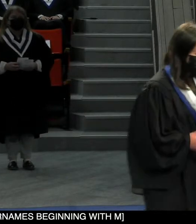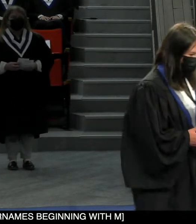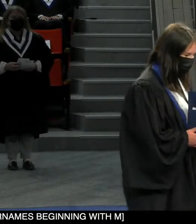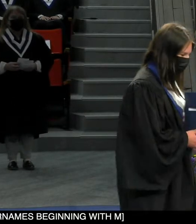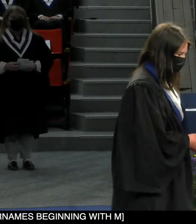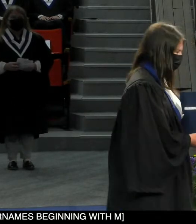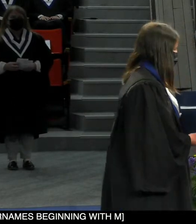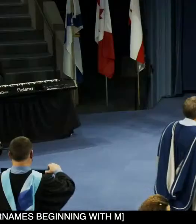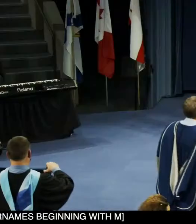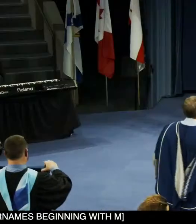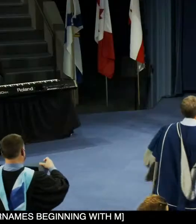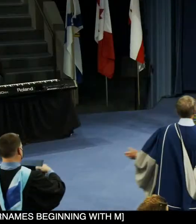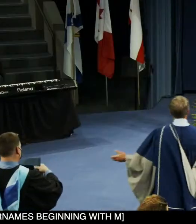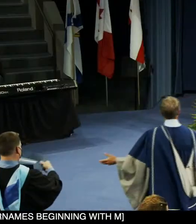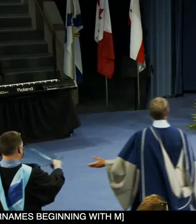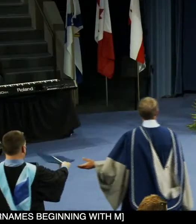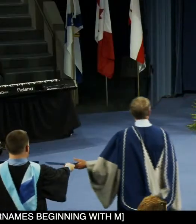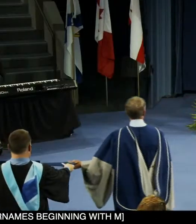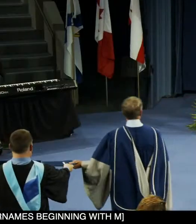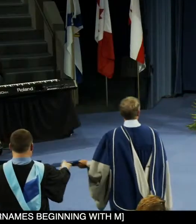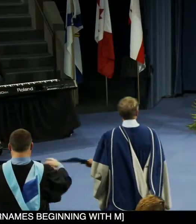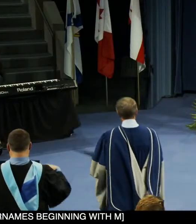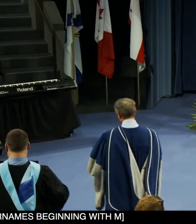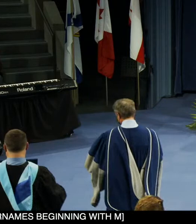Emma Oxner.